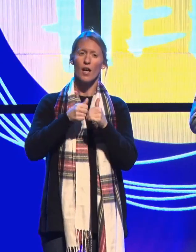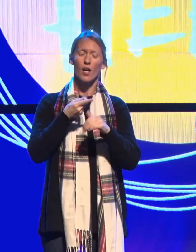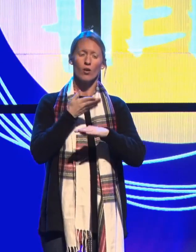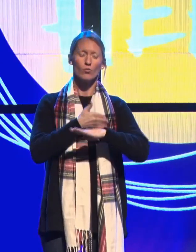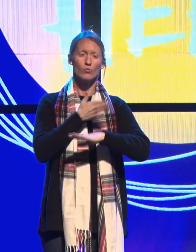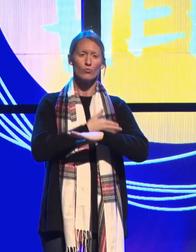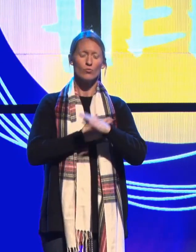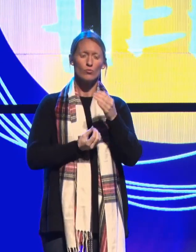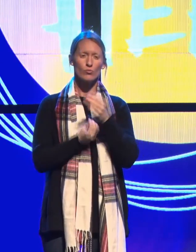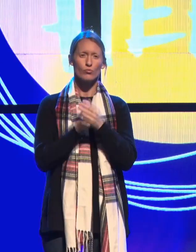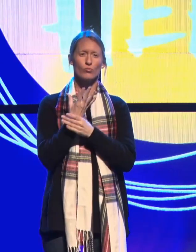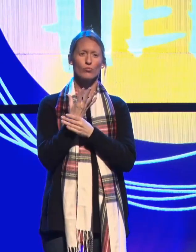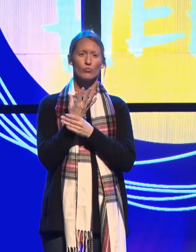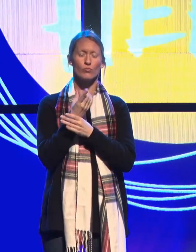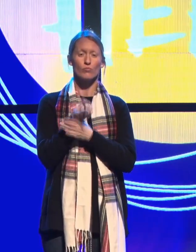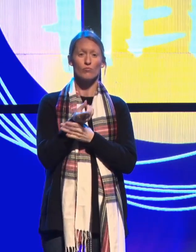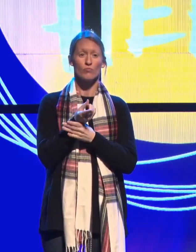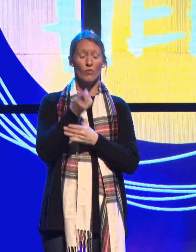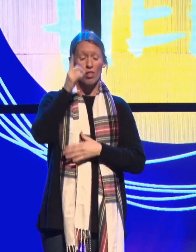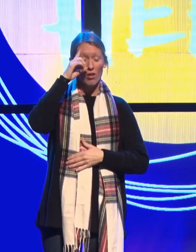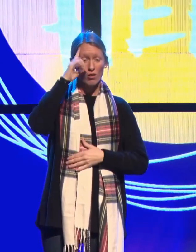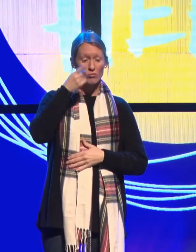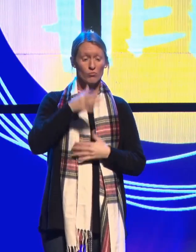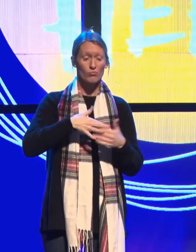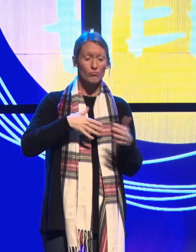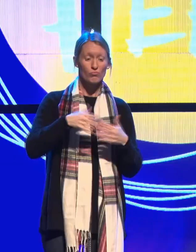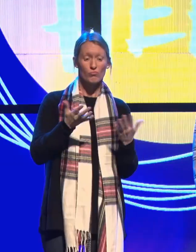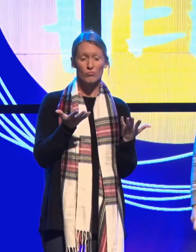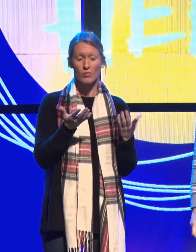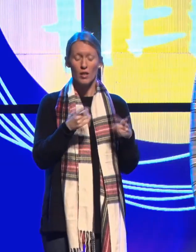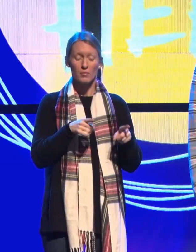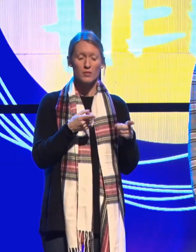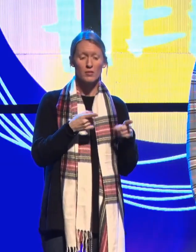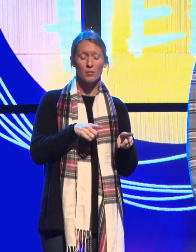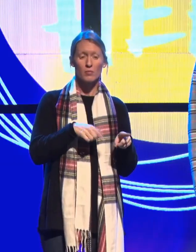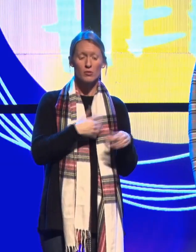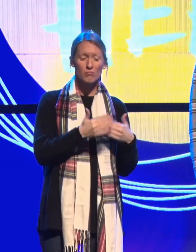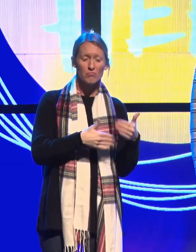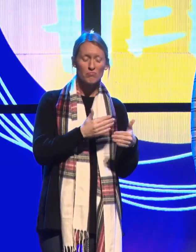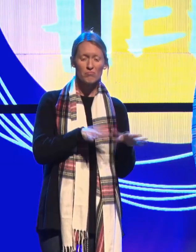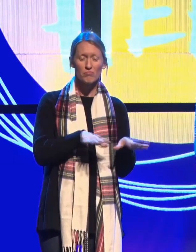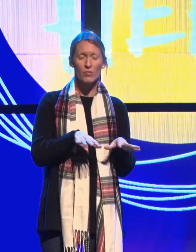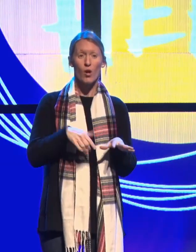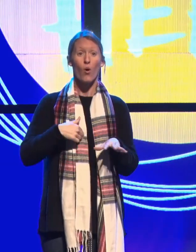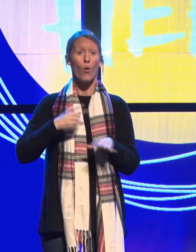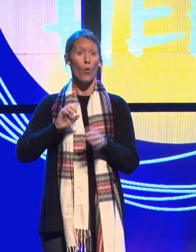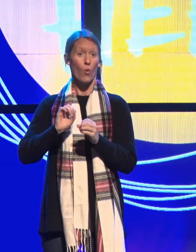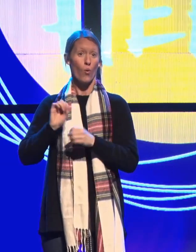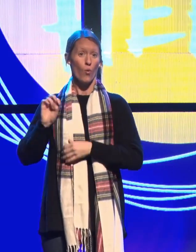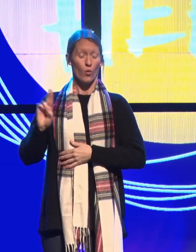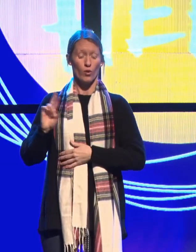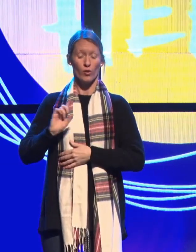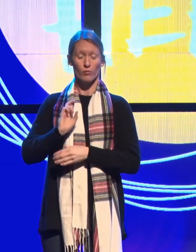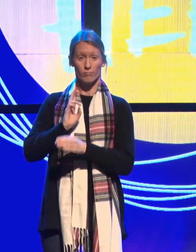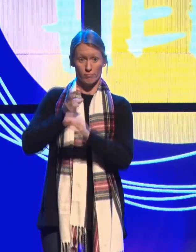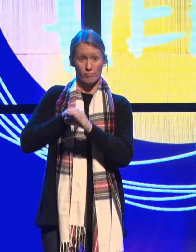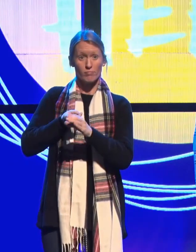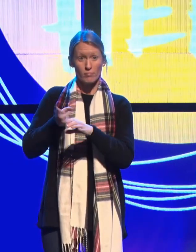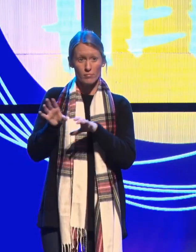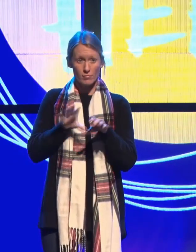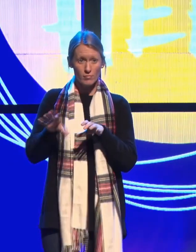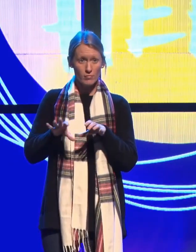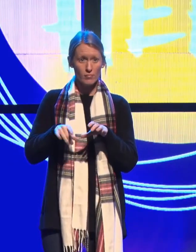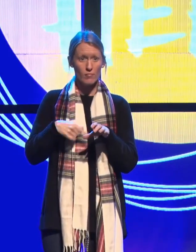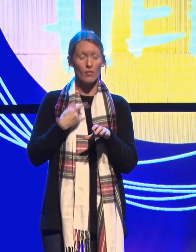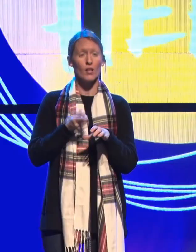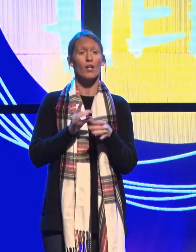on that? Is it just that it's going, well, whatever happens, happens? Or is there some active engagement? And then we have our interpersonal relationships, the people in